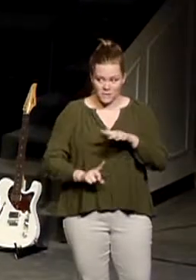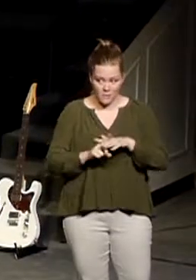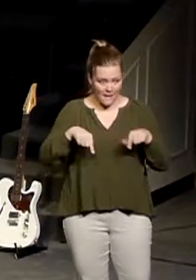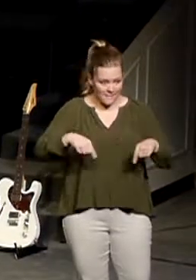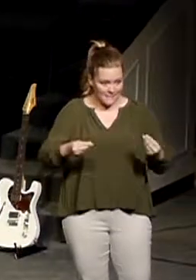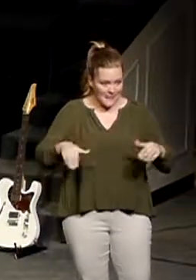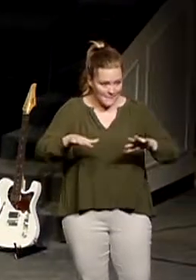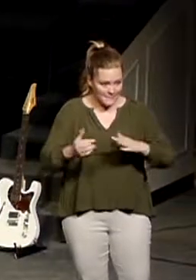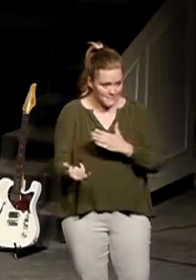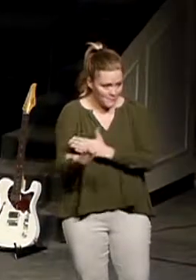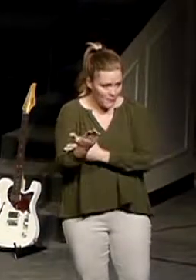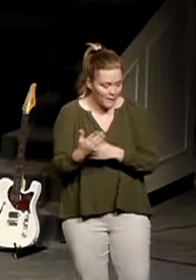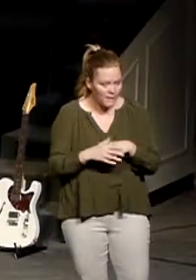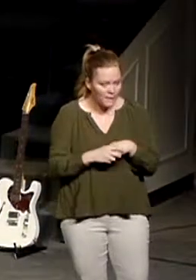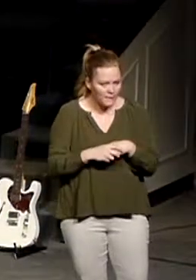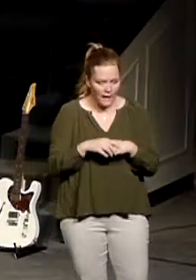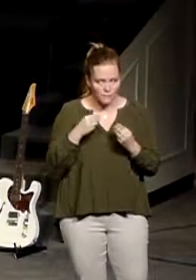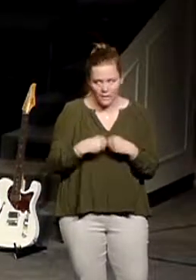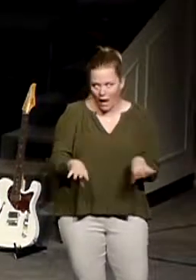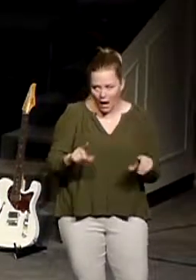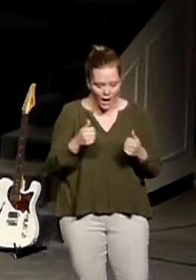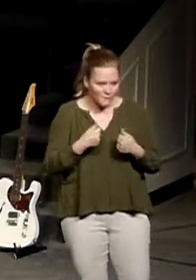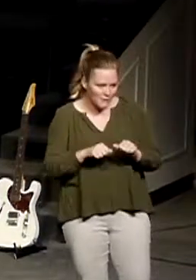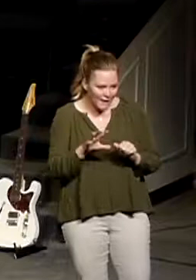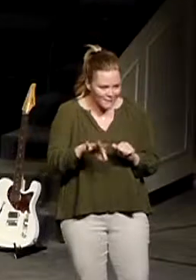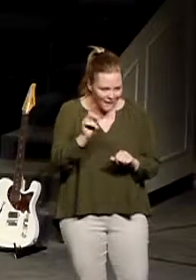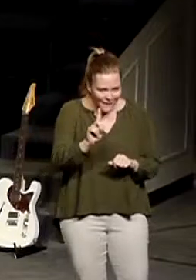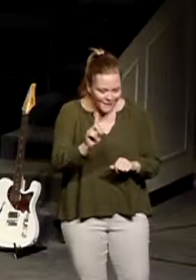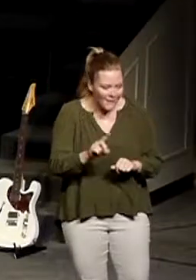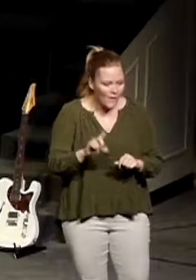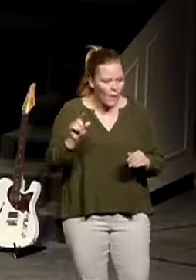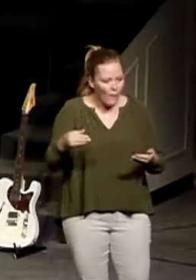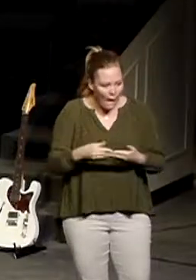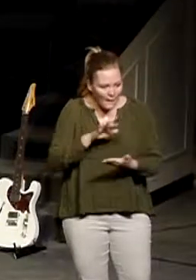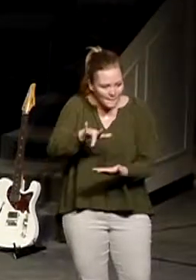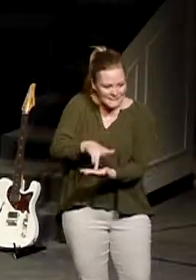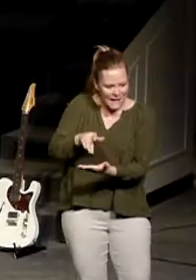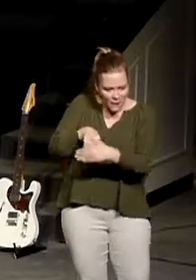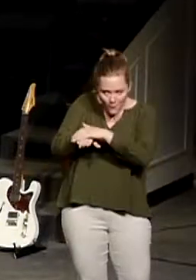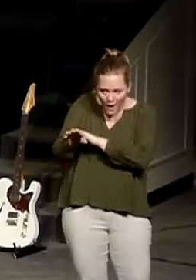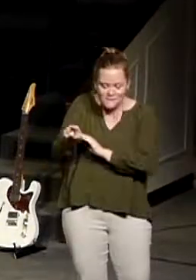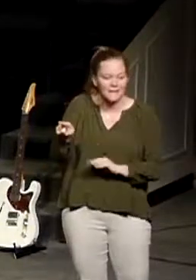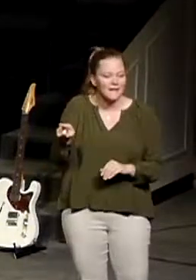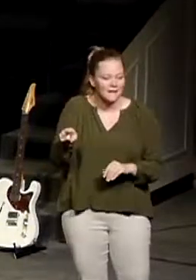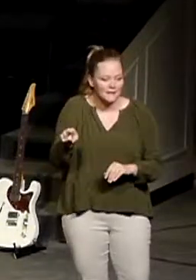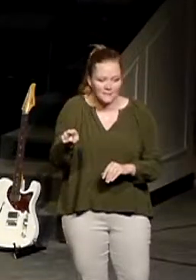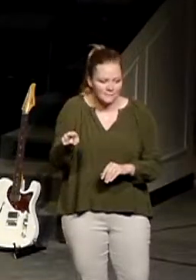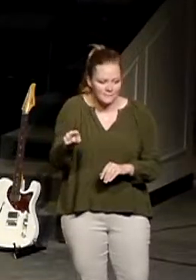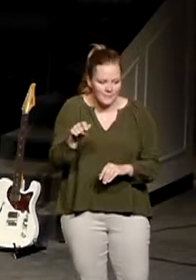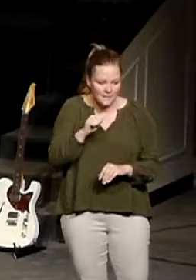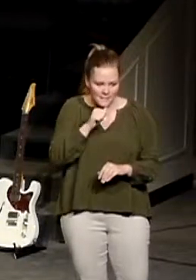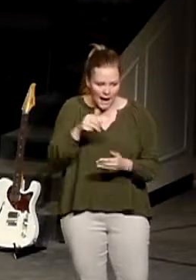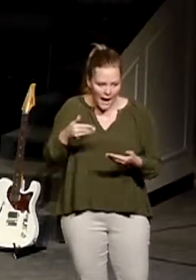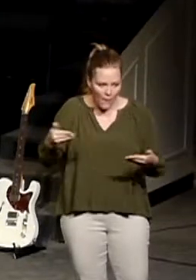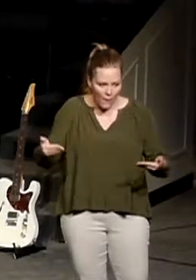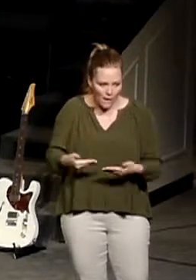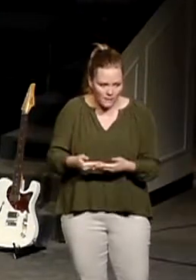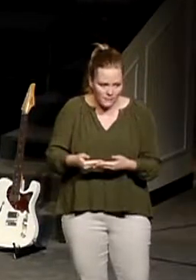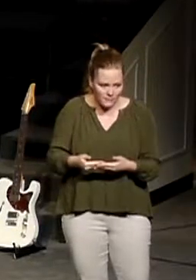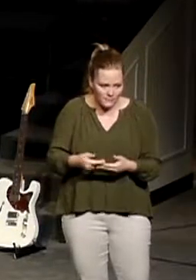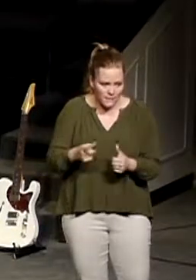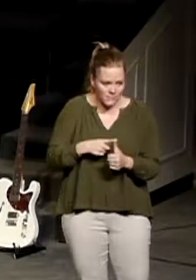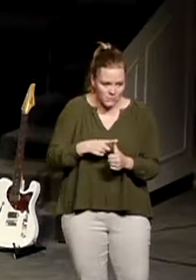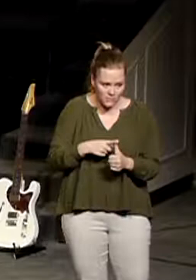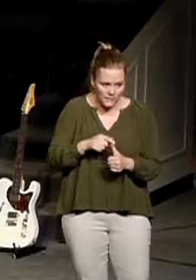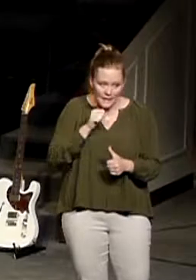this morning, a little bit lost, trying to find my way, went to the Welcome Center, walked in, and was not welcomed. Initially, it